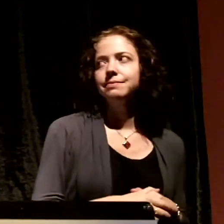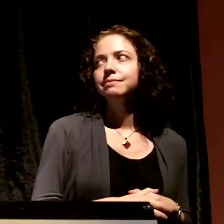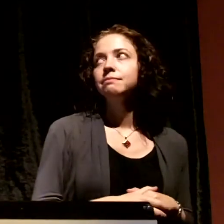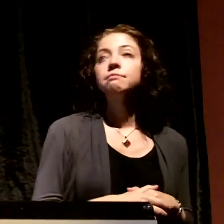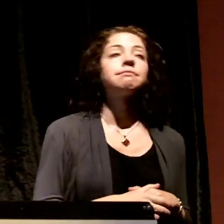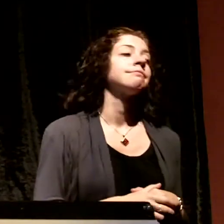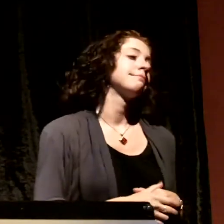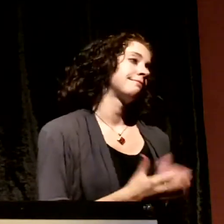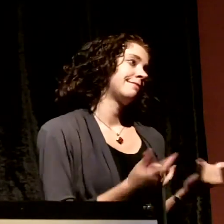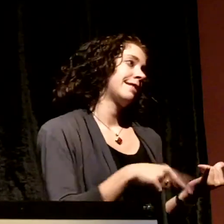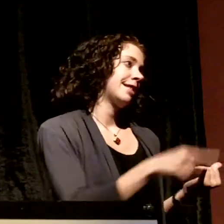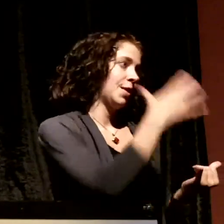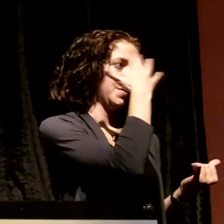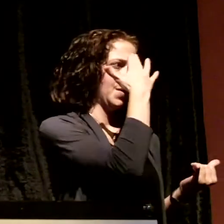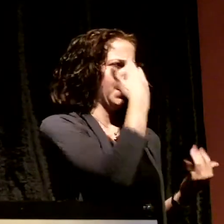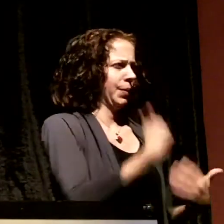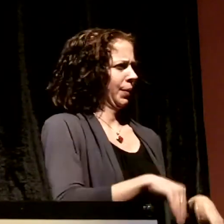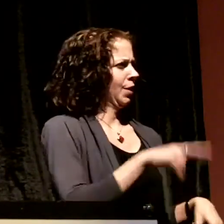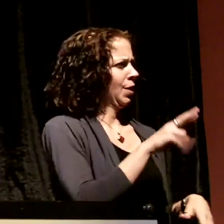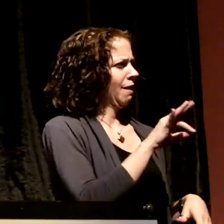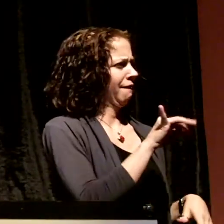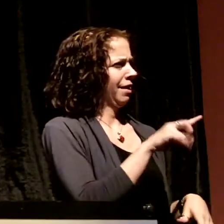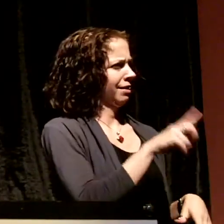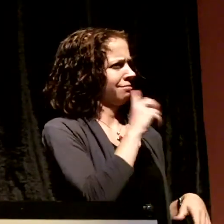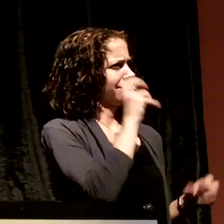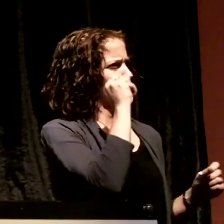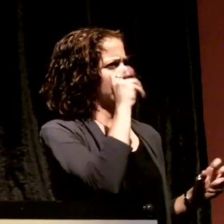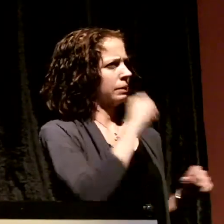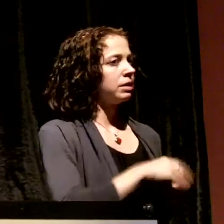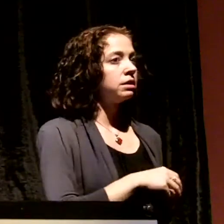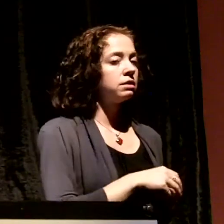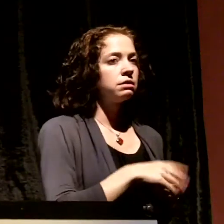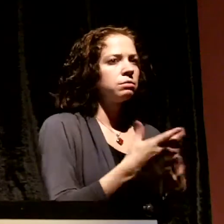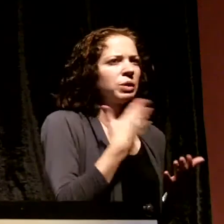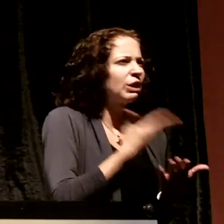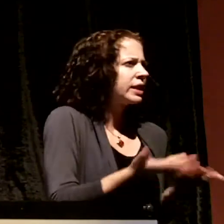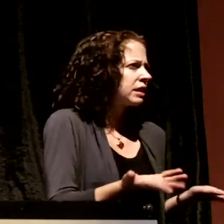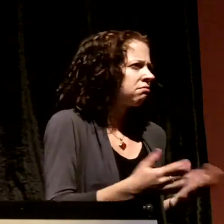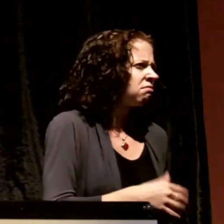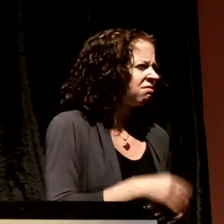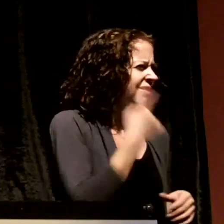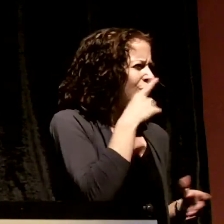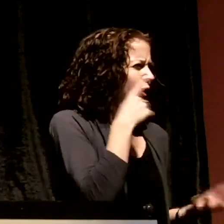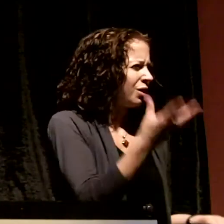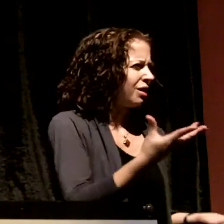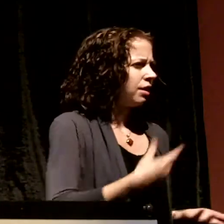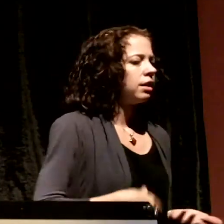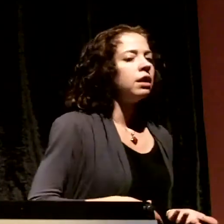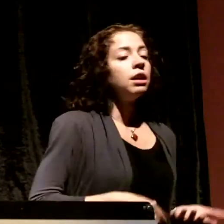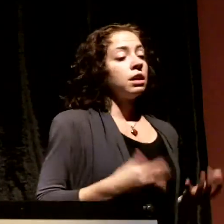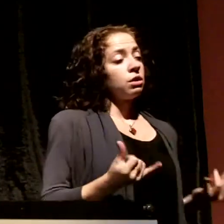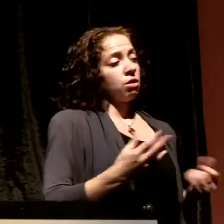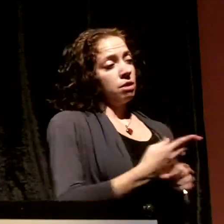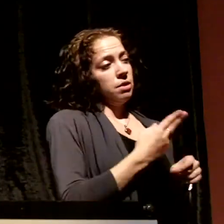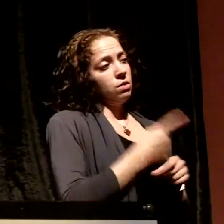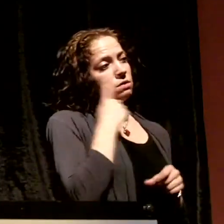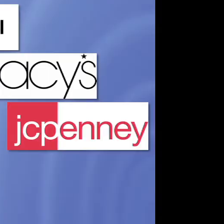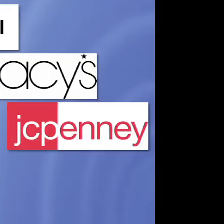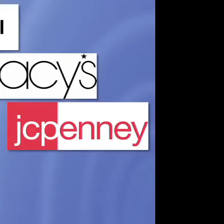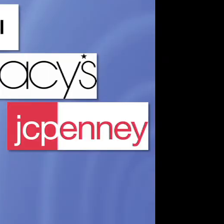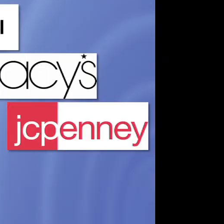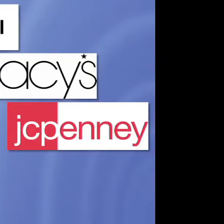So now you know how incredible RFID is. What good is it? Well, it's currently being used in the supply